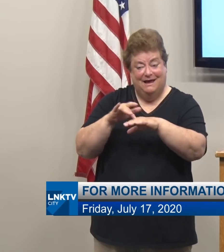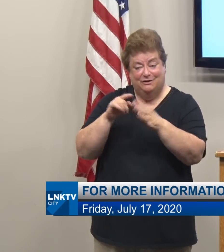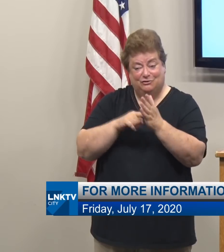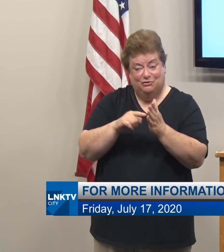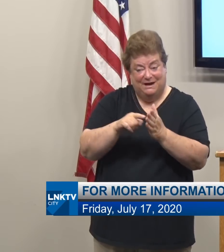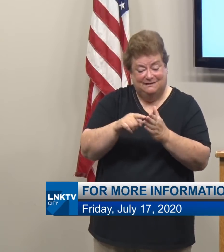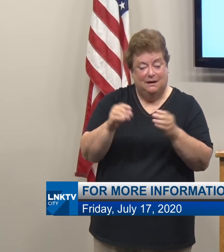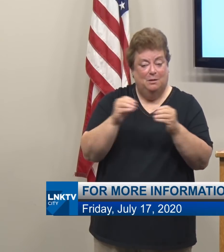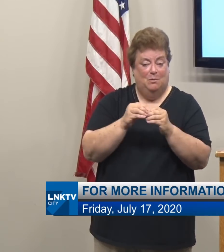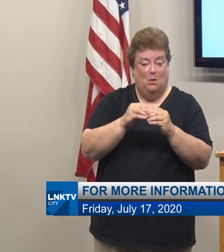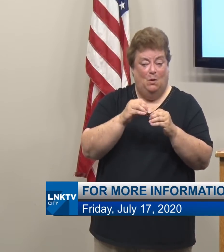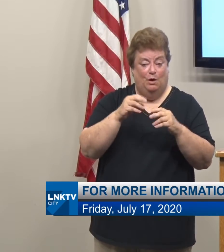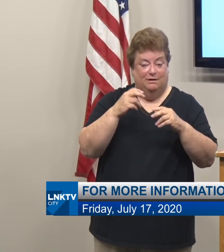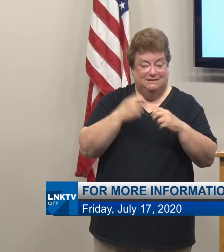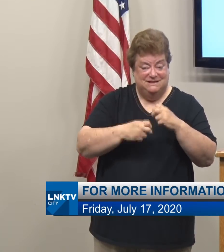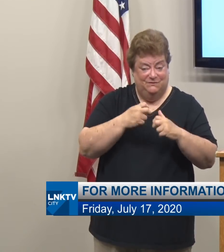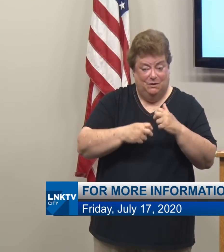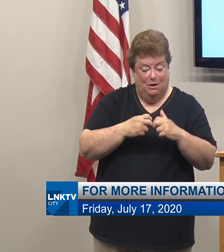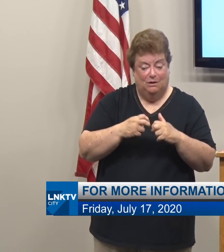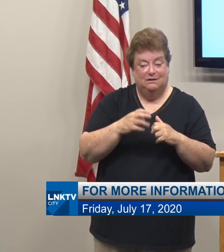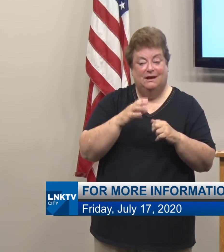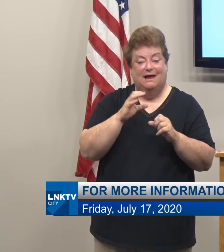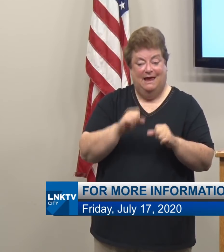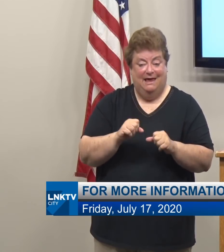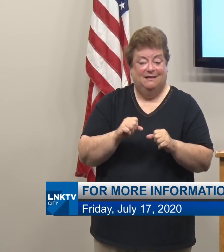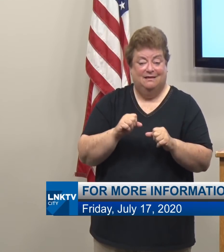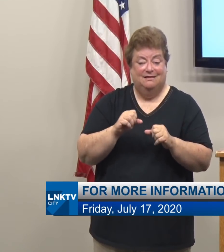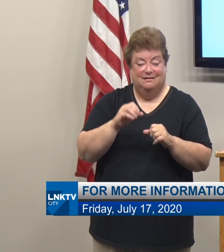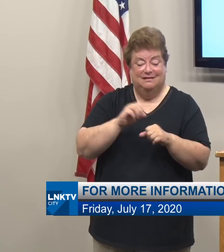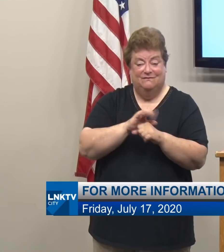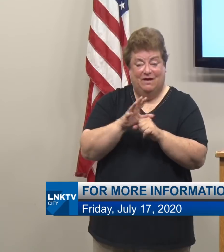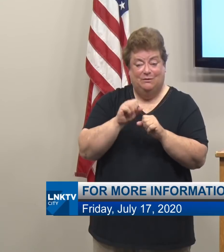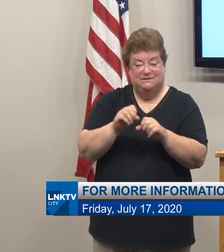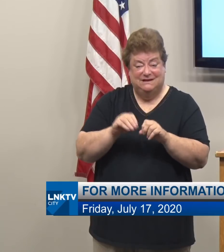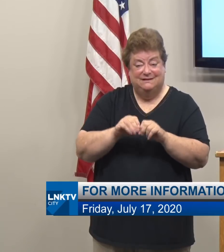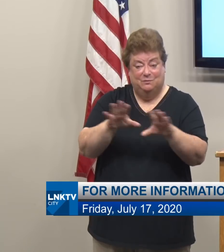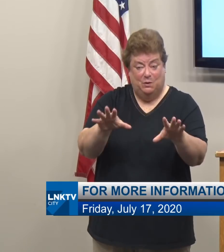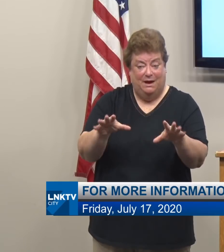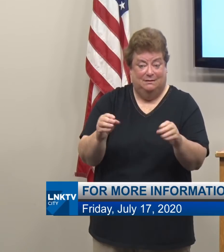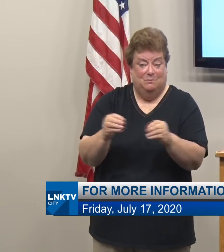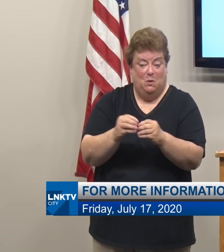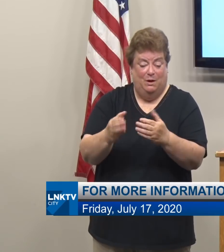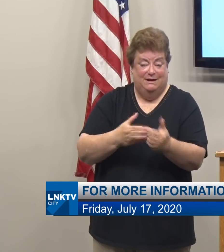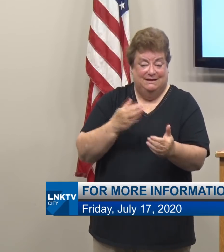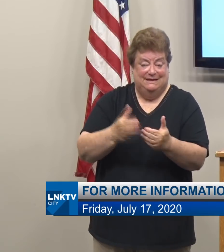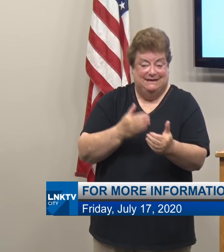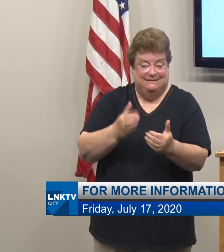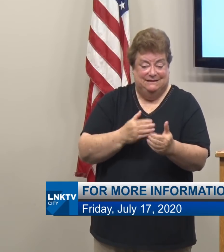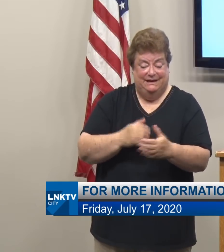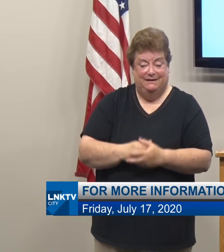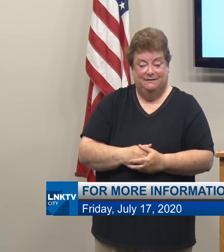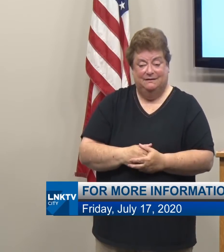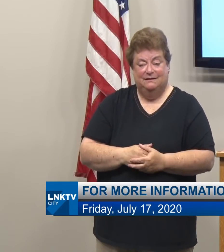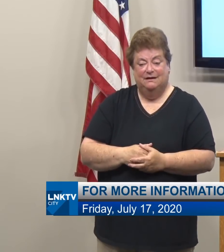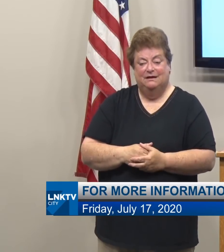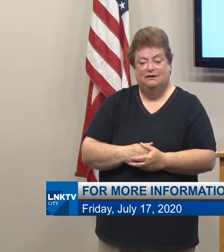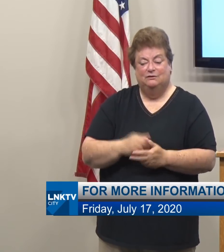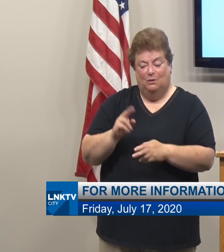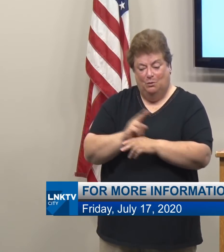and gives the virus a chance to spread more widely. So by wearing masks, we think we can